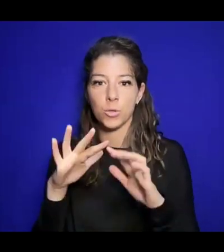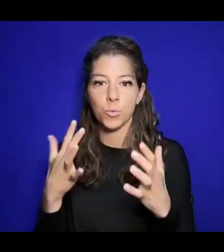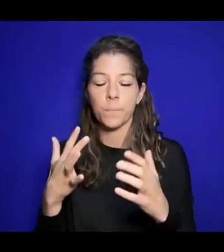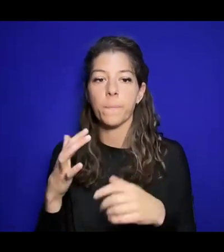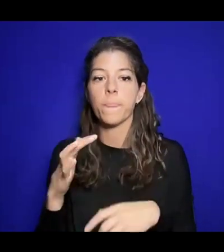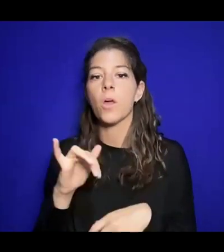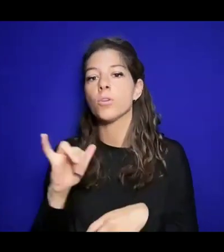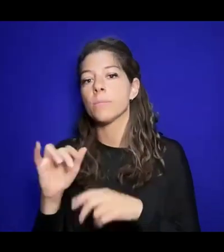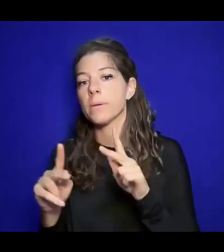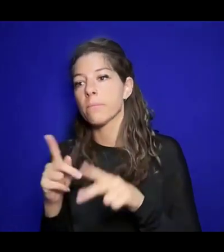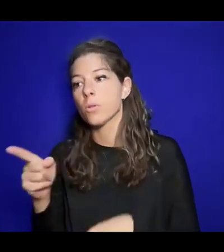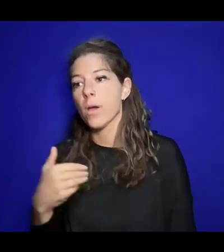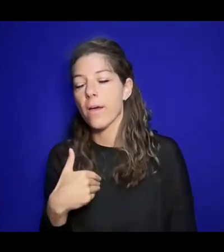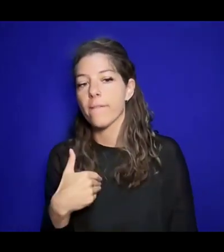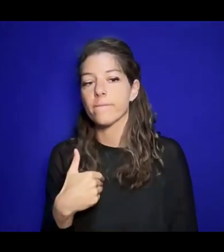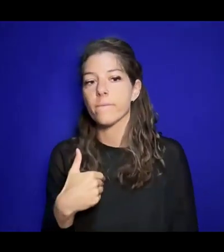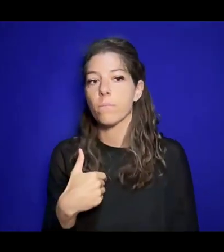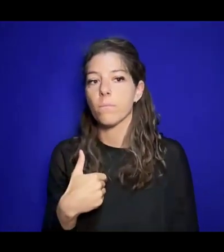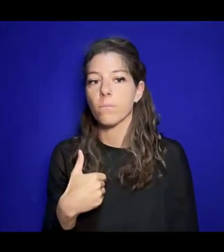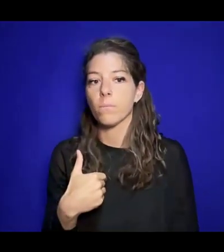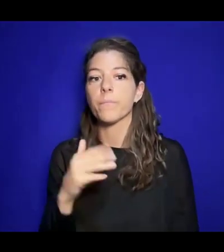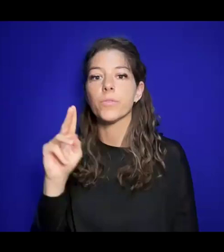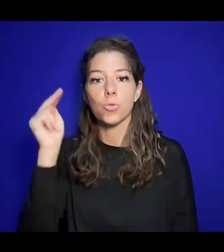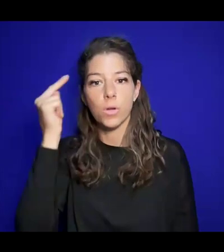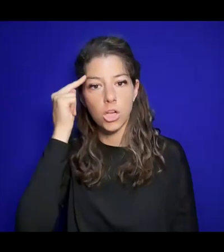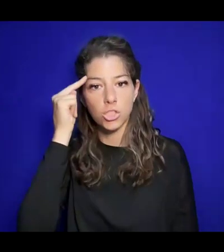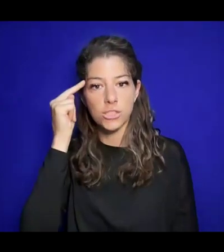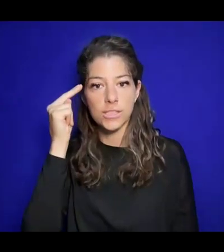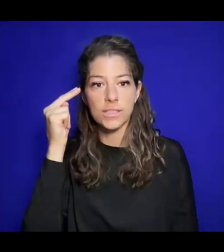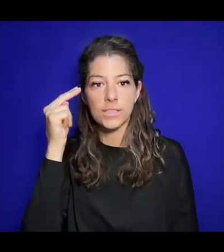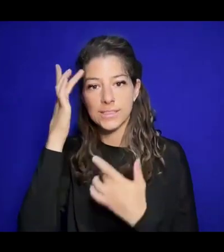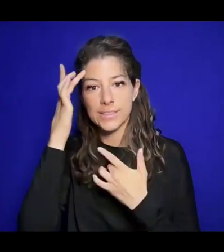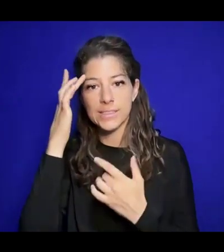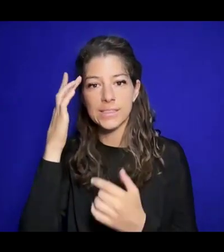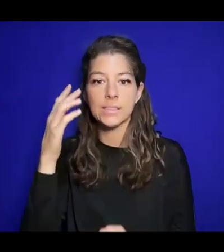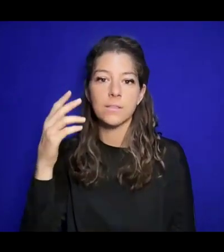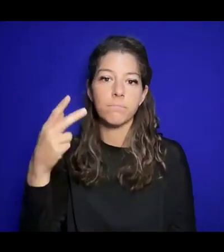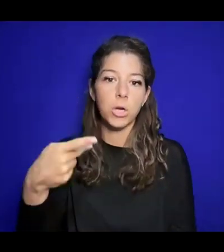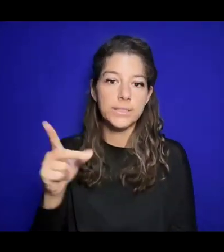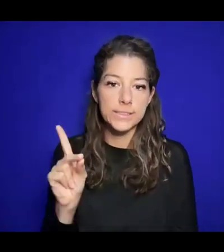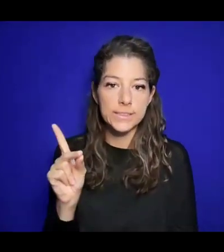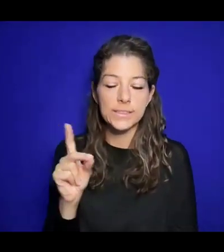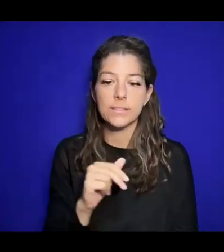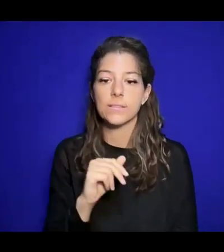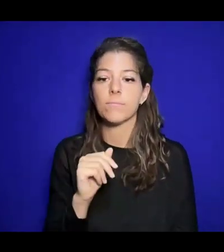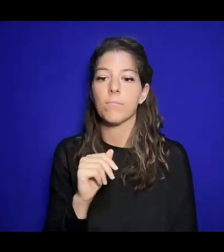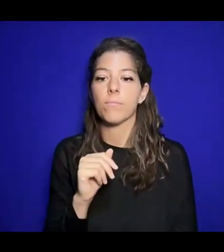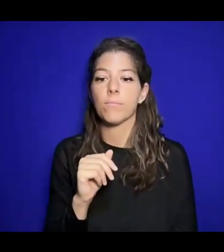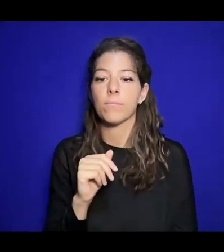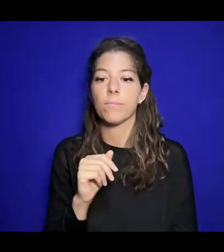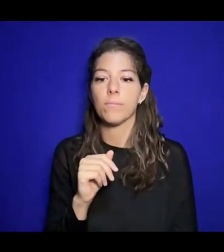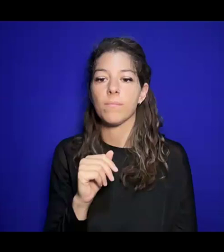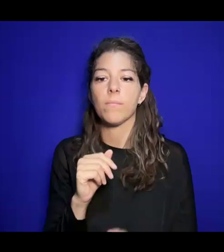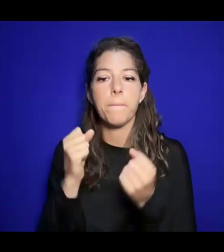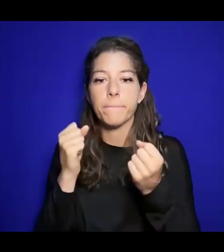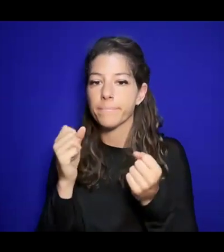are also people who have neurological disease, Parkinson's disease, um, just